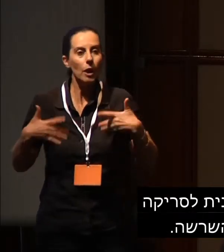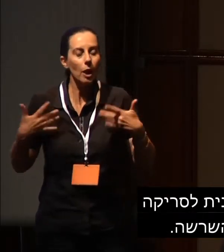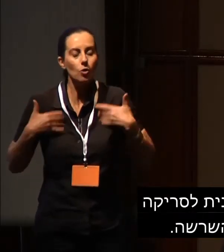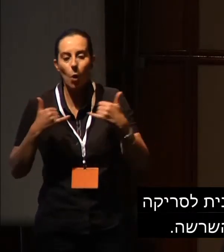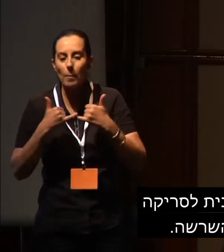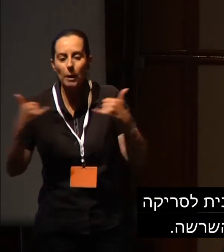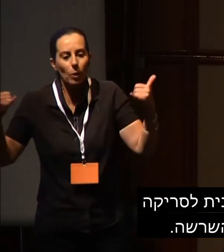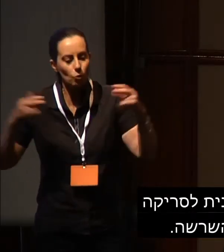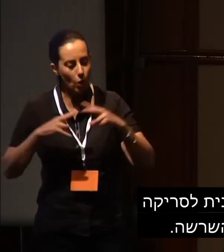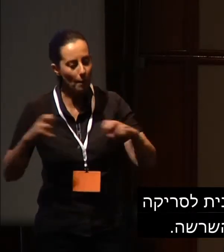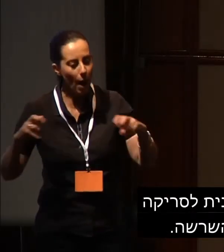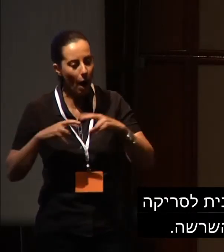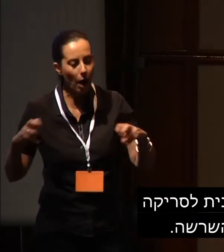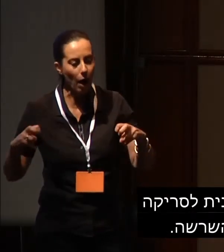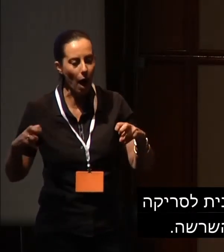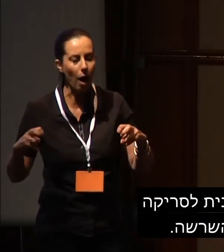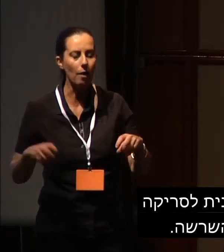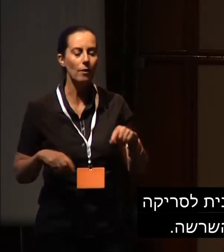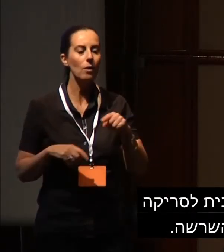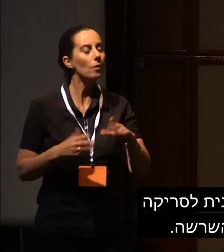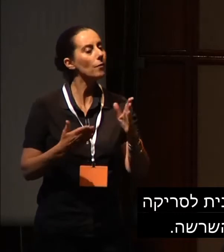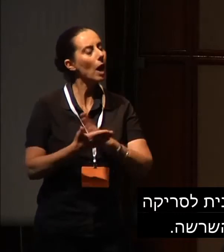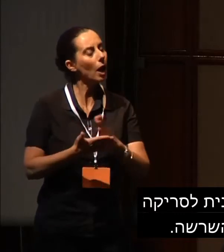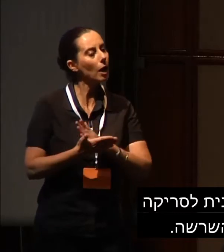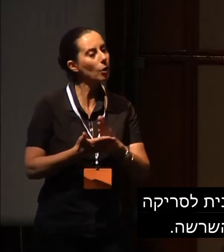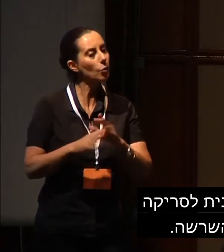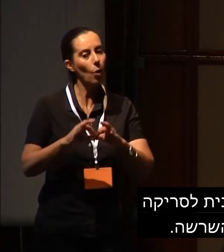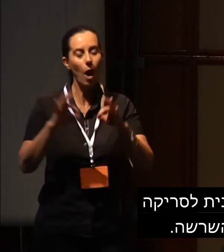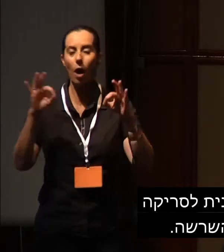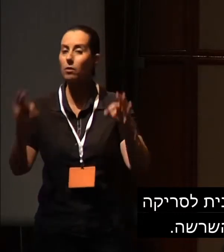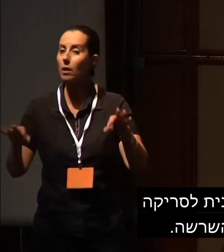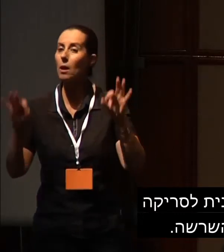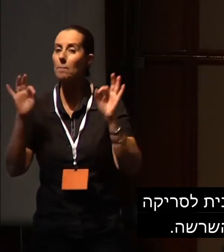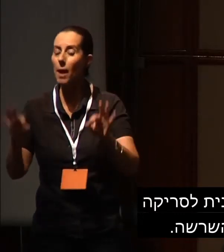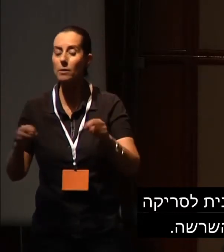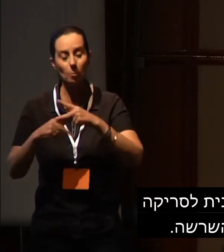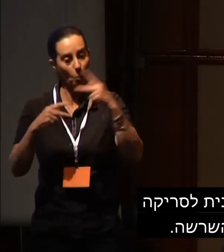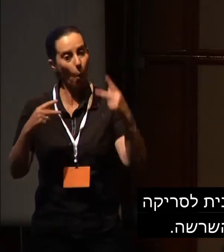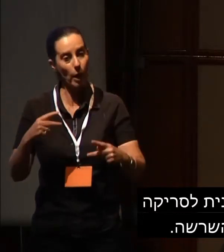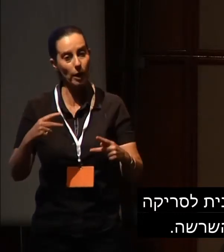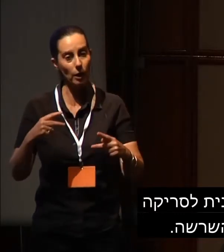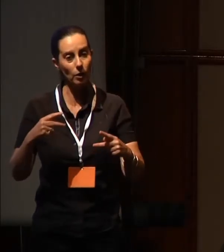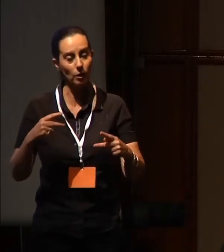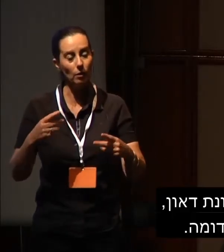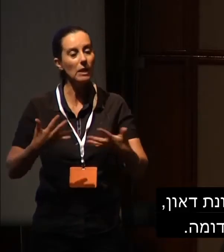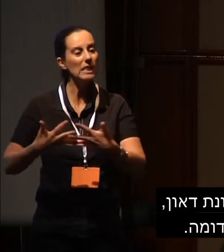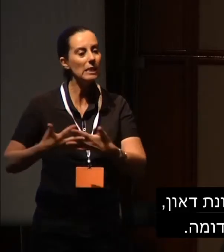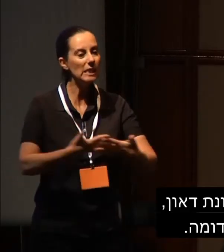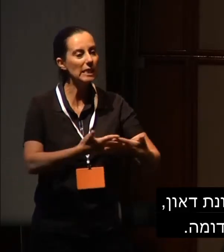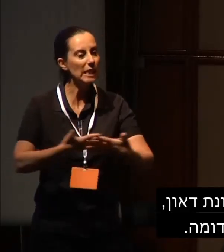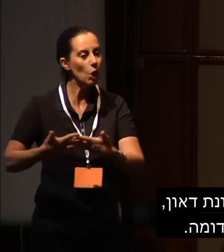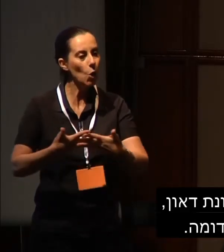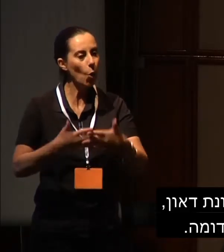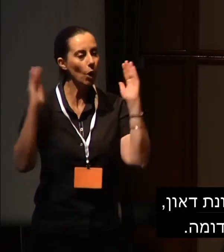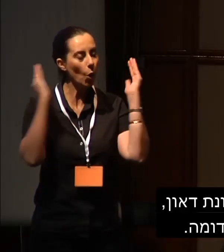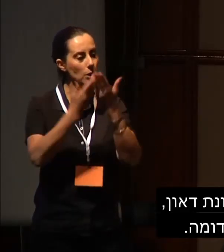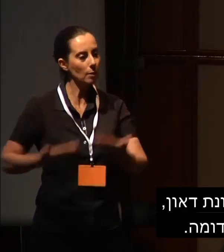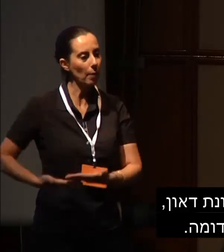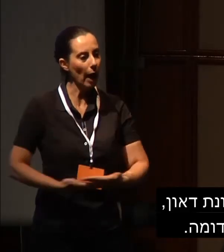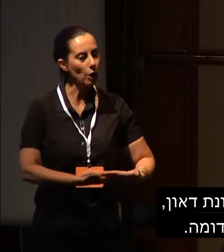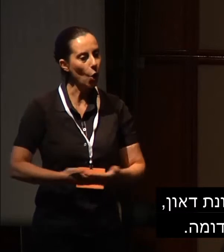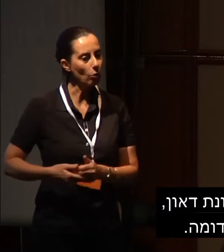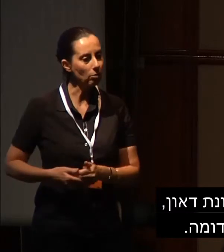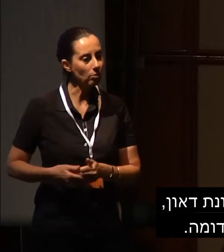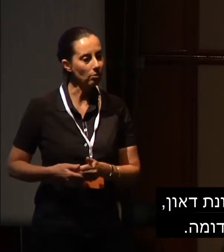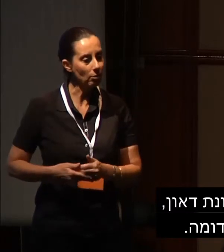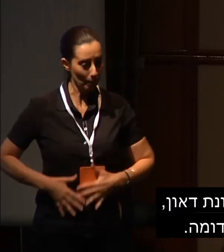decided to start a program of PGD screening, pre-implantation genetic diagnosis. So just as with the